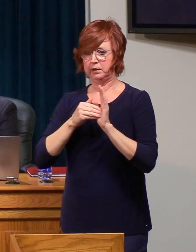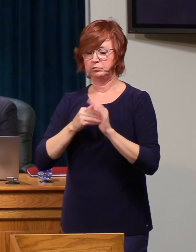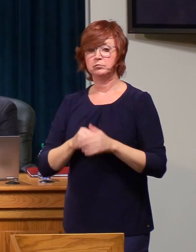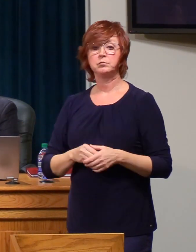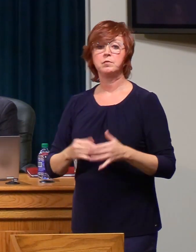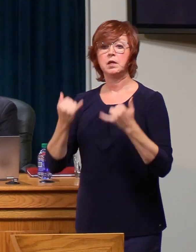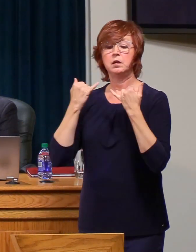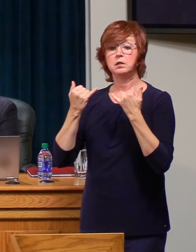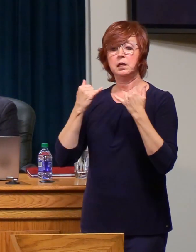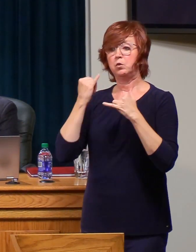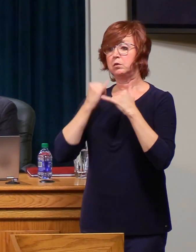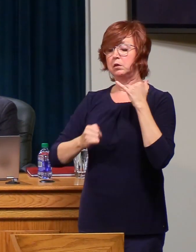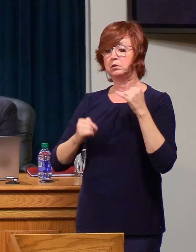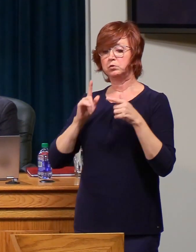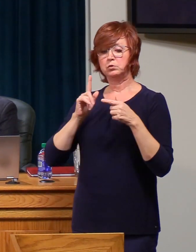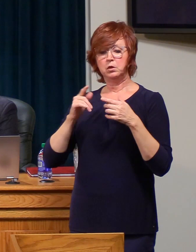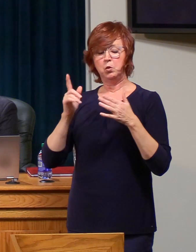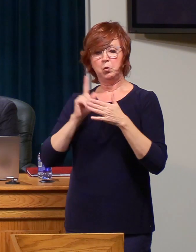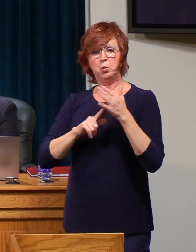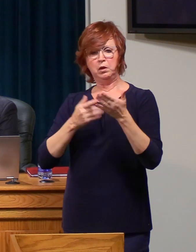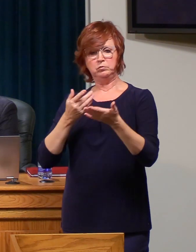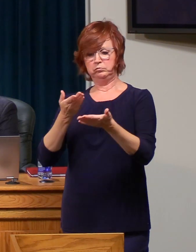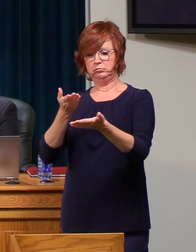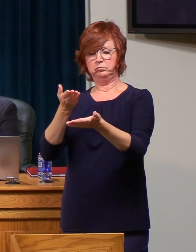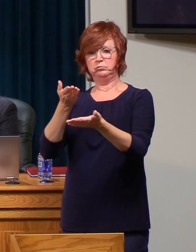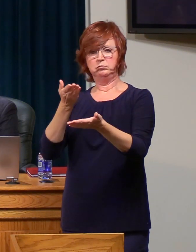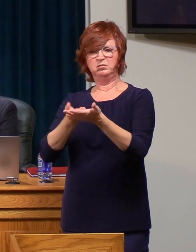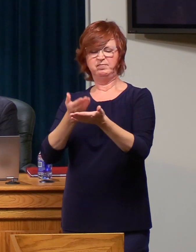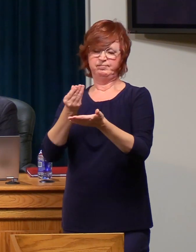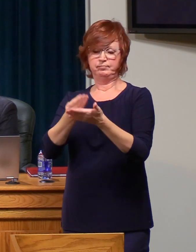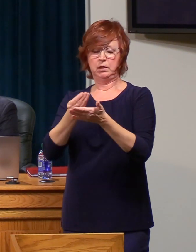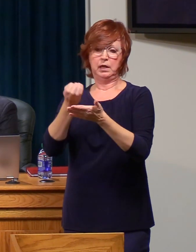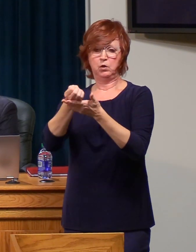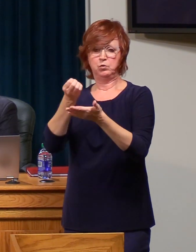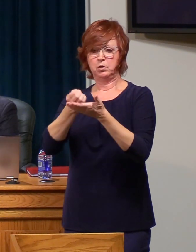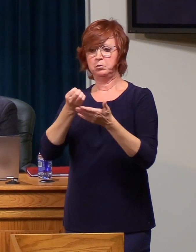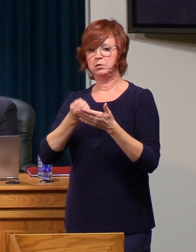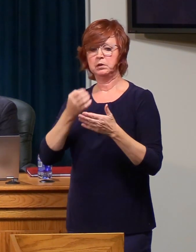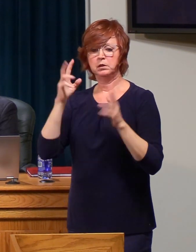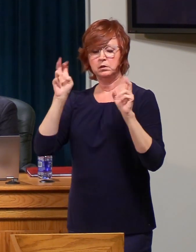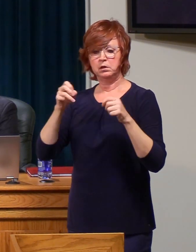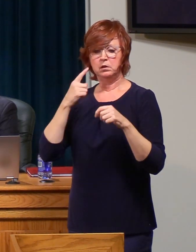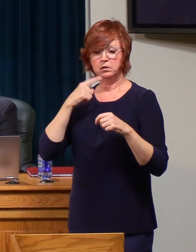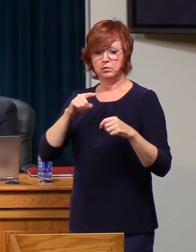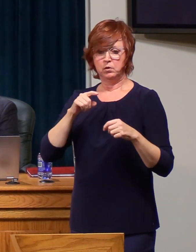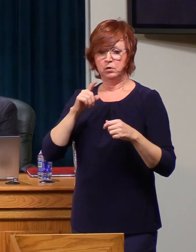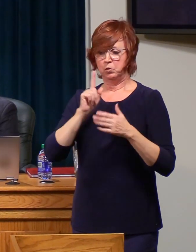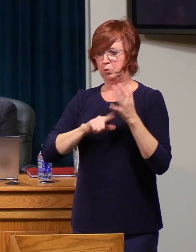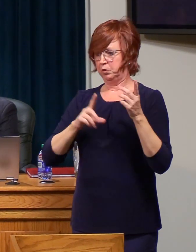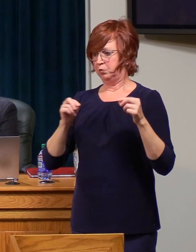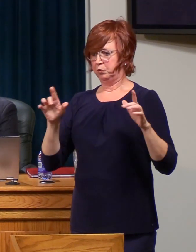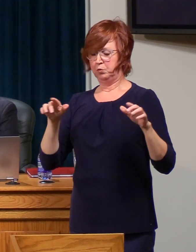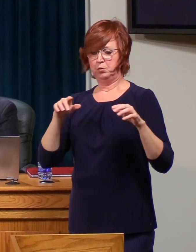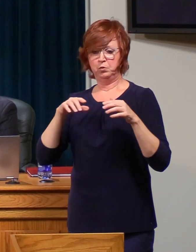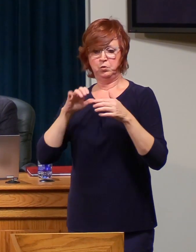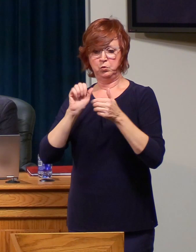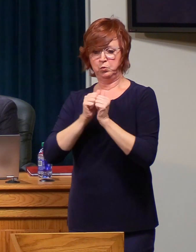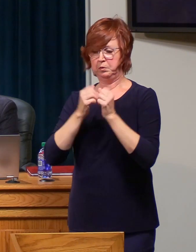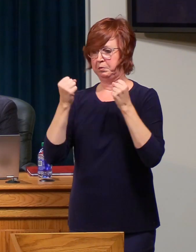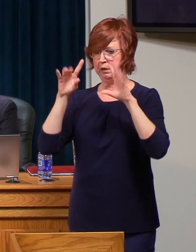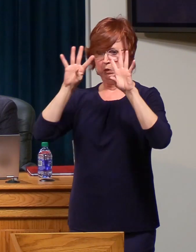provide support to Saskatchewan businesses seeking to navigate the uncertain conditions that have been caused by